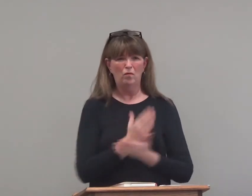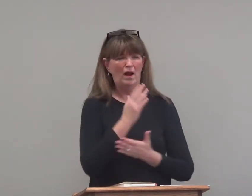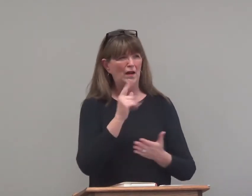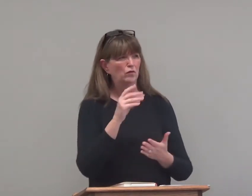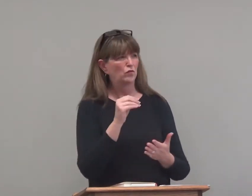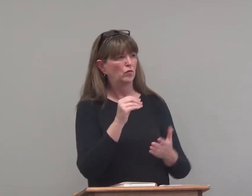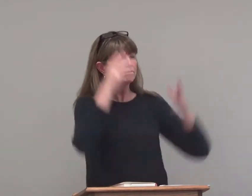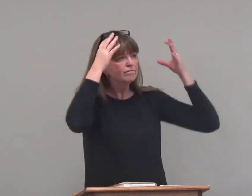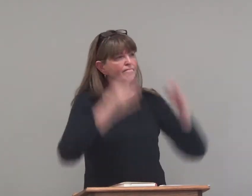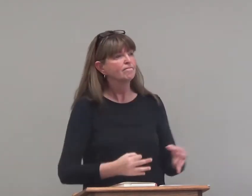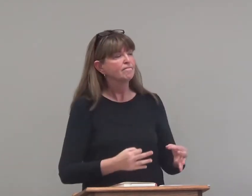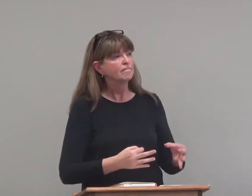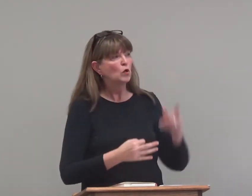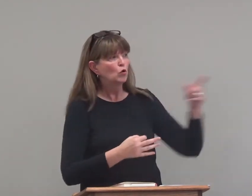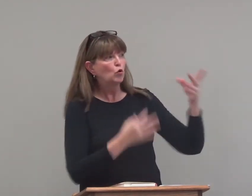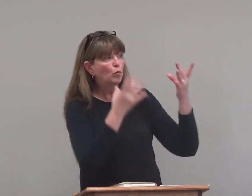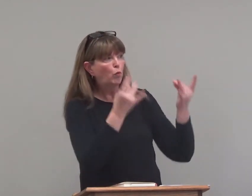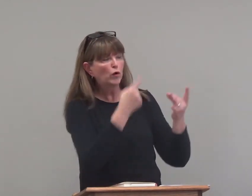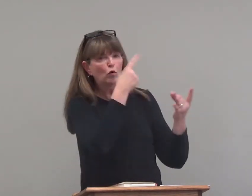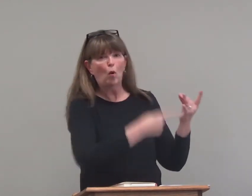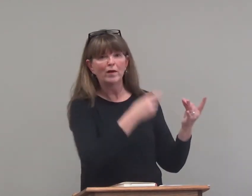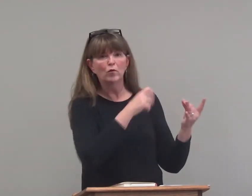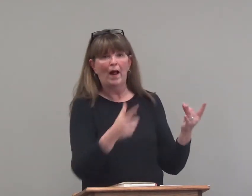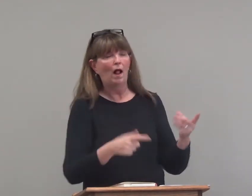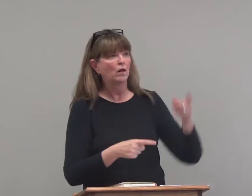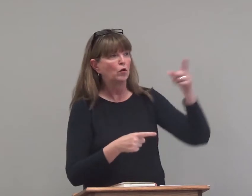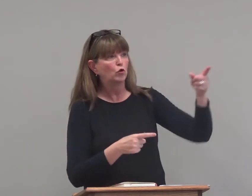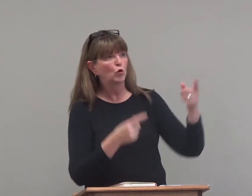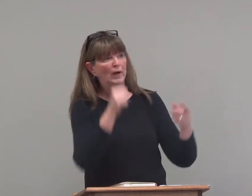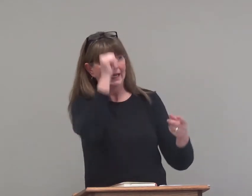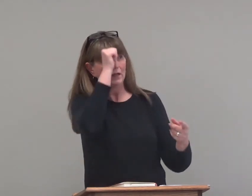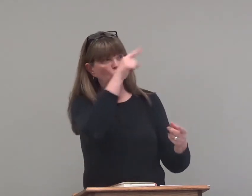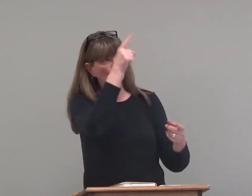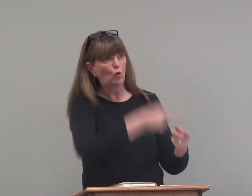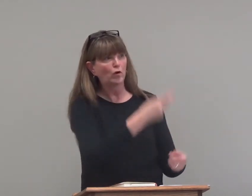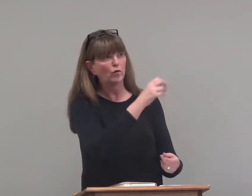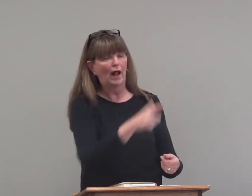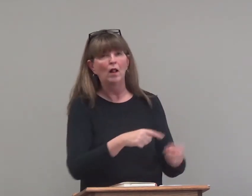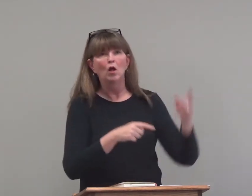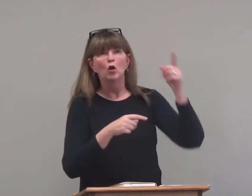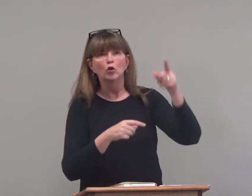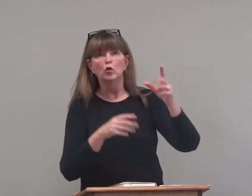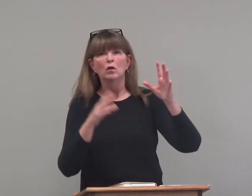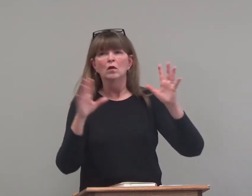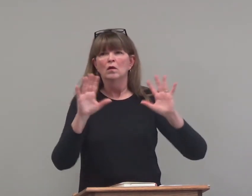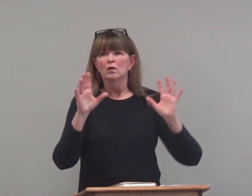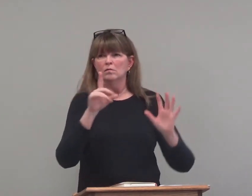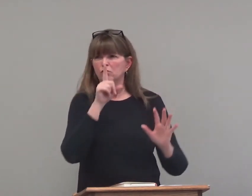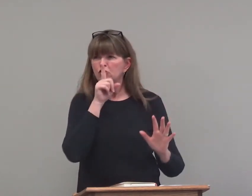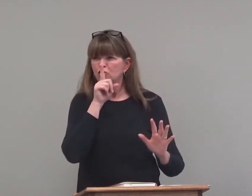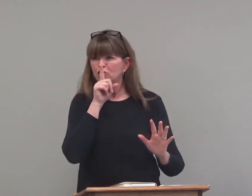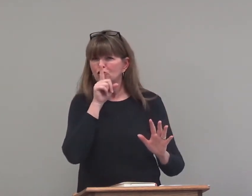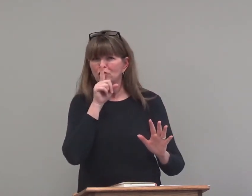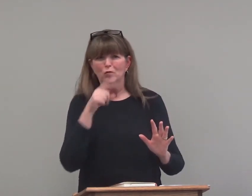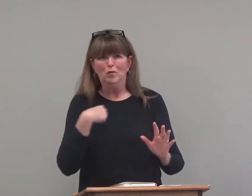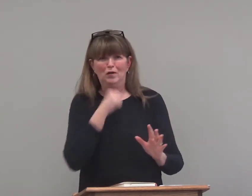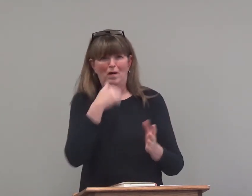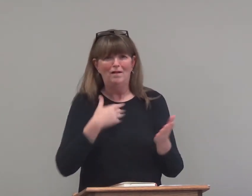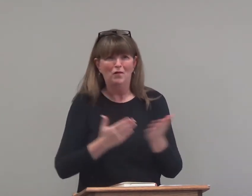thing. We don't have the right to decide who's going to hell and who's not. You Indians, you Buddhists are going to hell. No, we